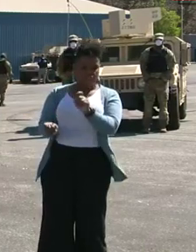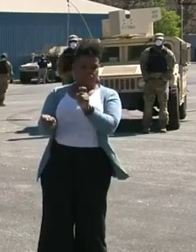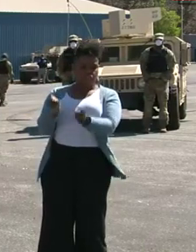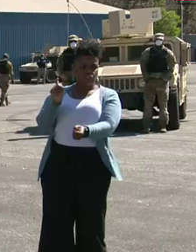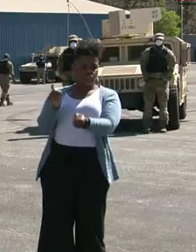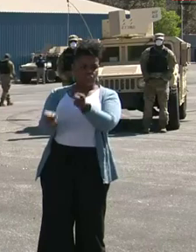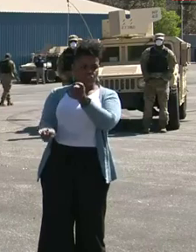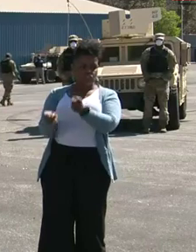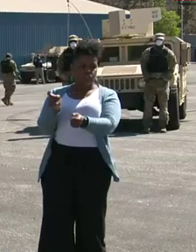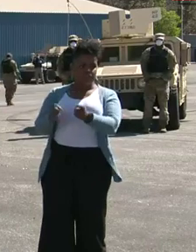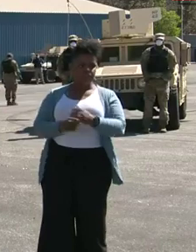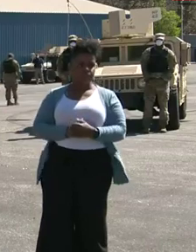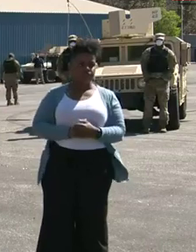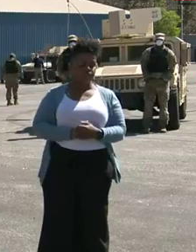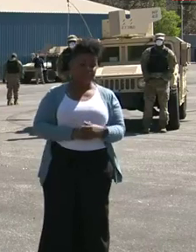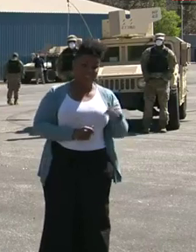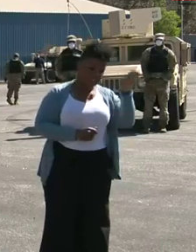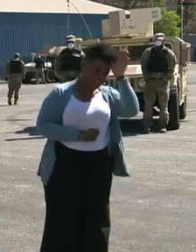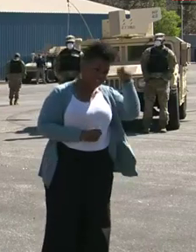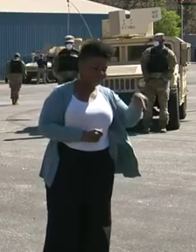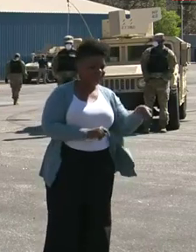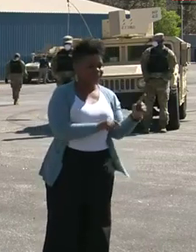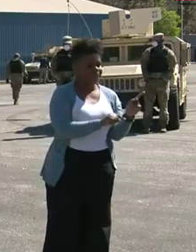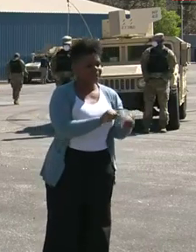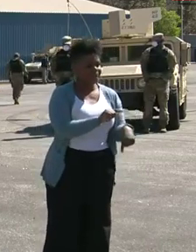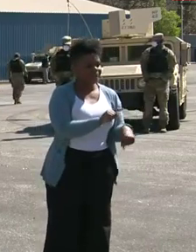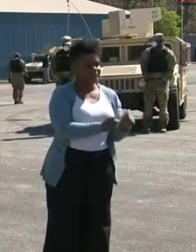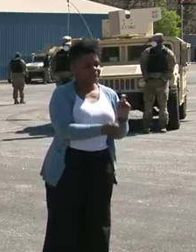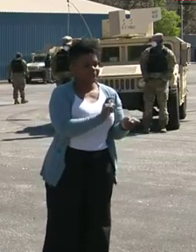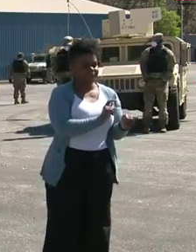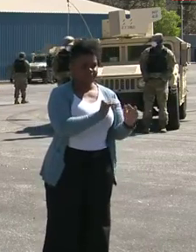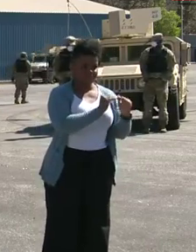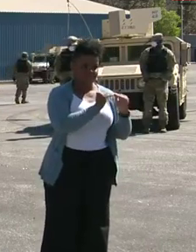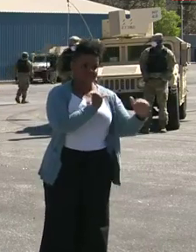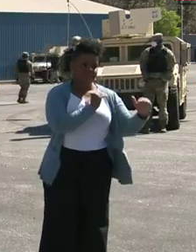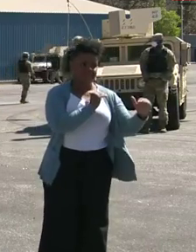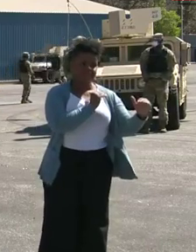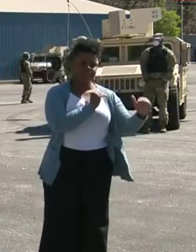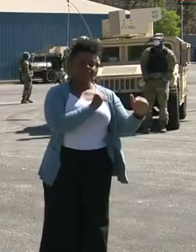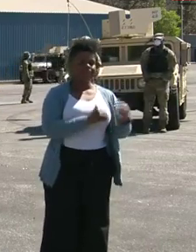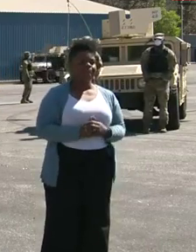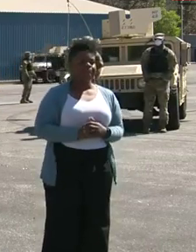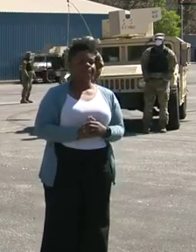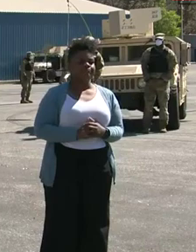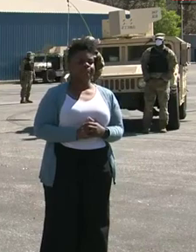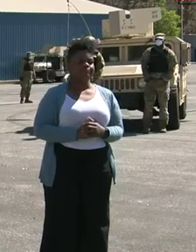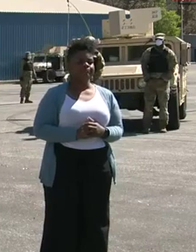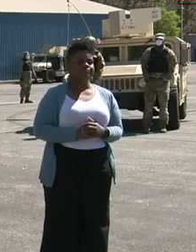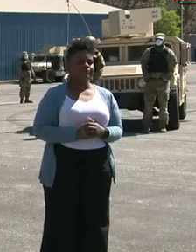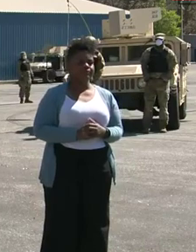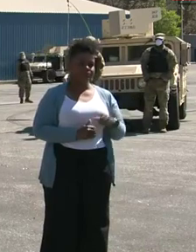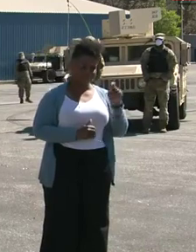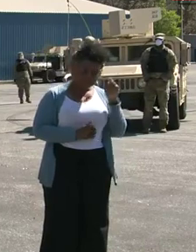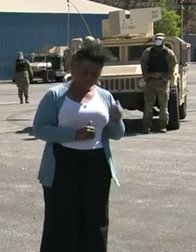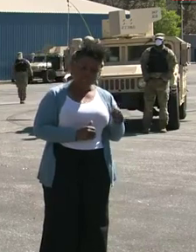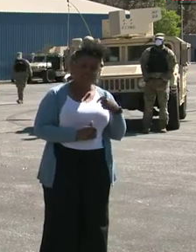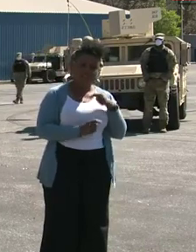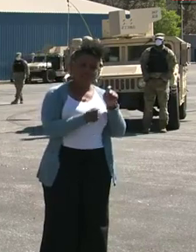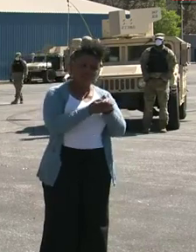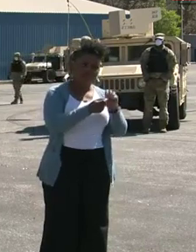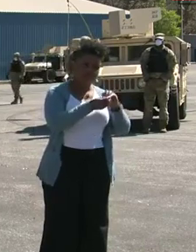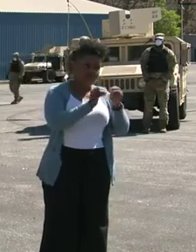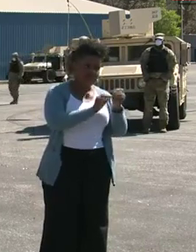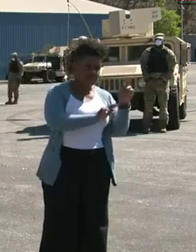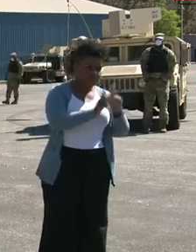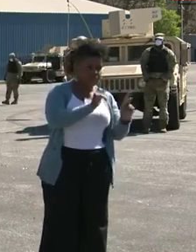That's not something fire can do. Fire, if they have an ambulance or a truck, they have to fill it with the required number each day. So police have the flexibility,